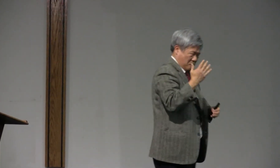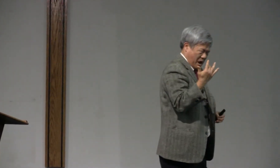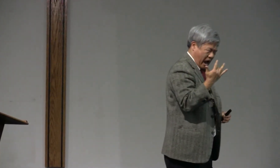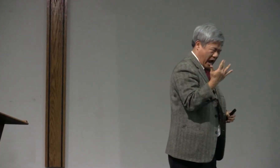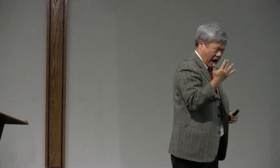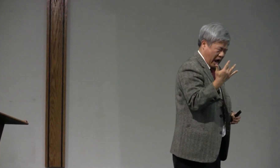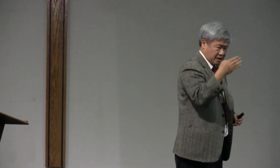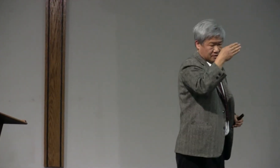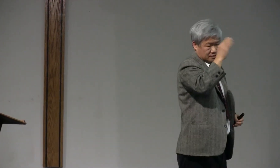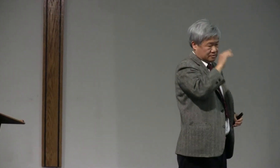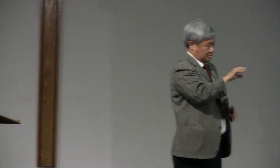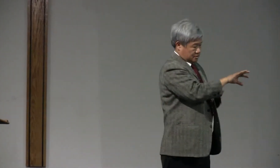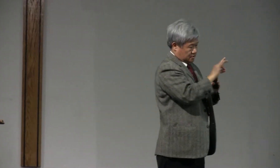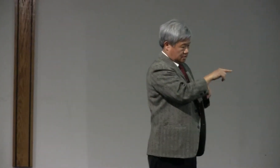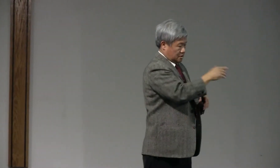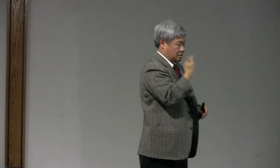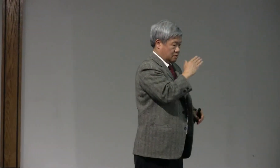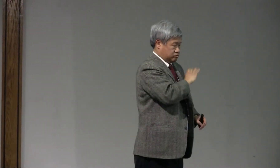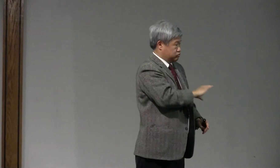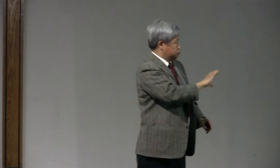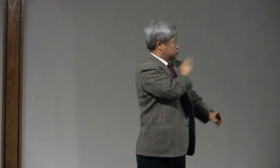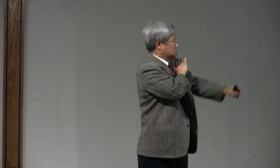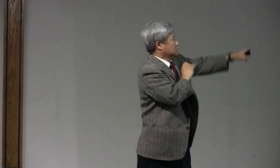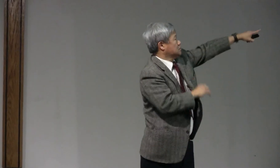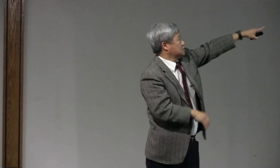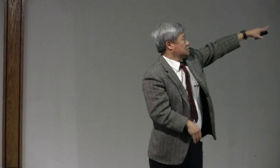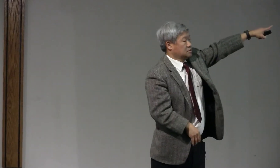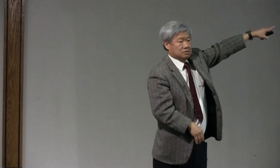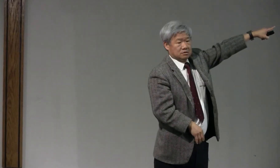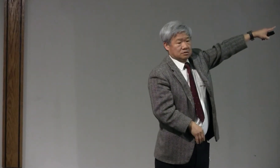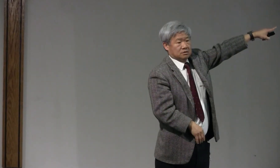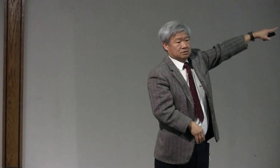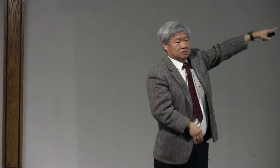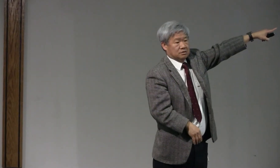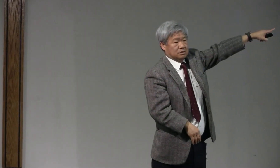So remember, he walked with God. God chose him because of his character.